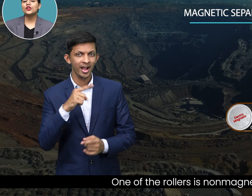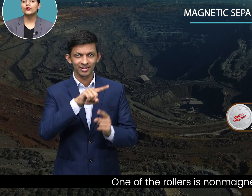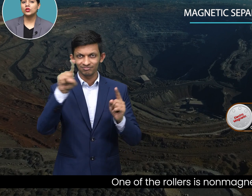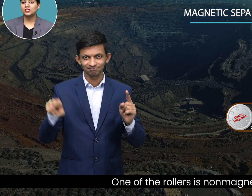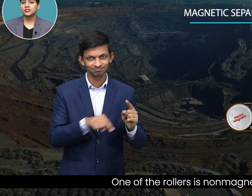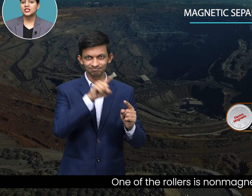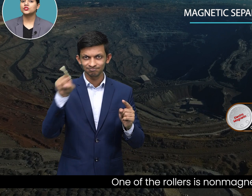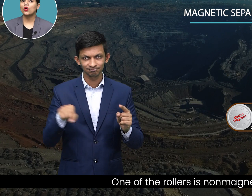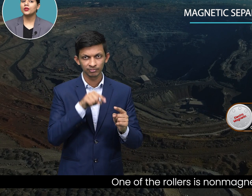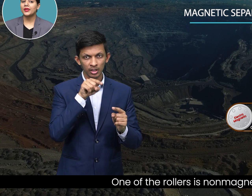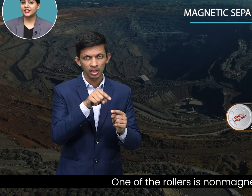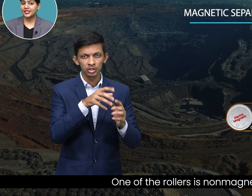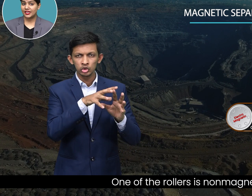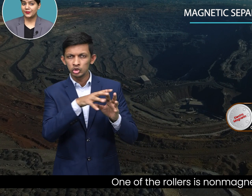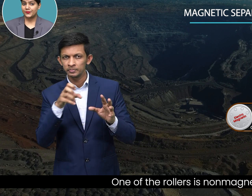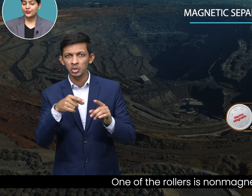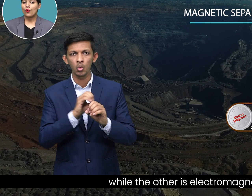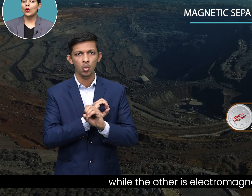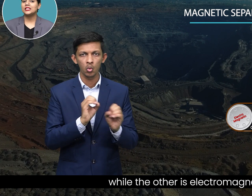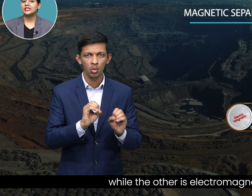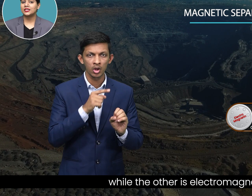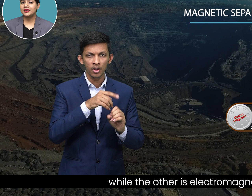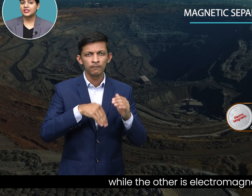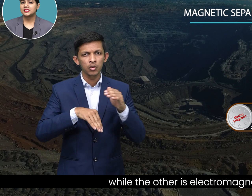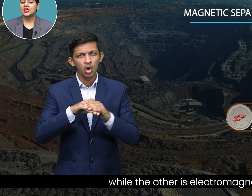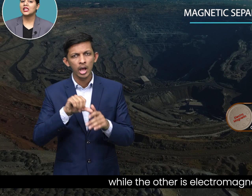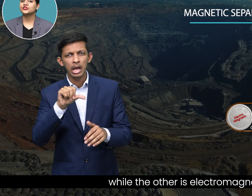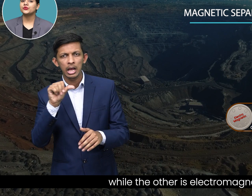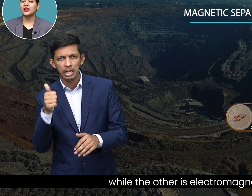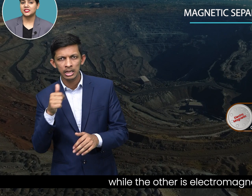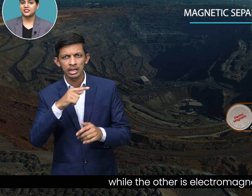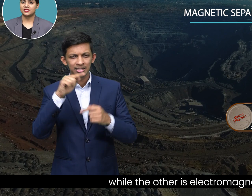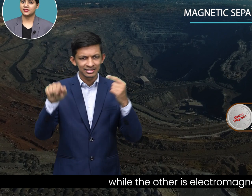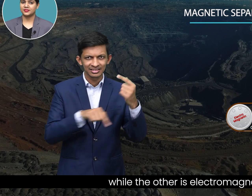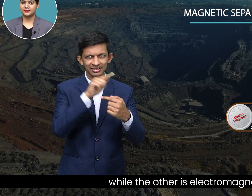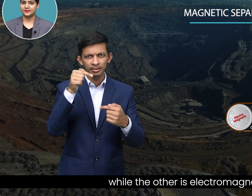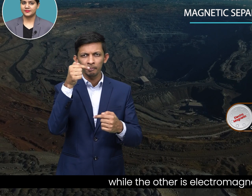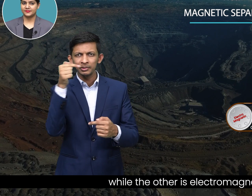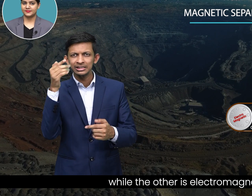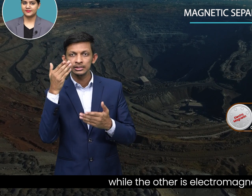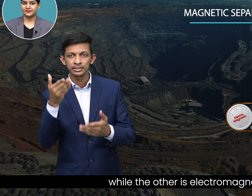One of the rollers is non-magnetic, while the other is electromagnetic.